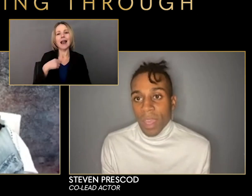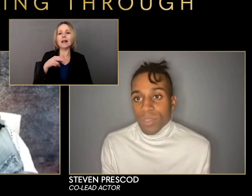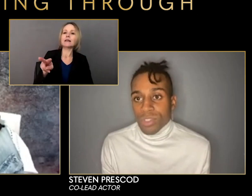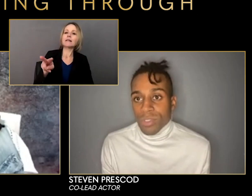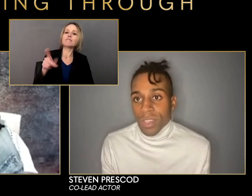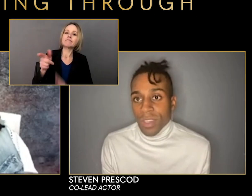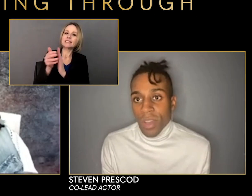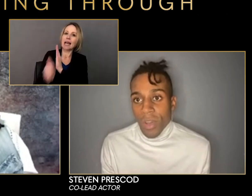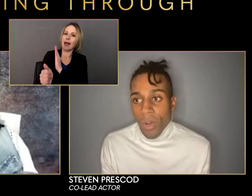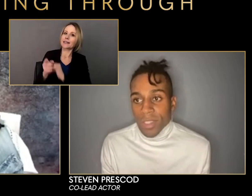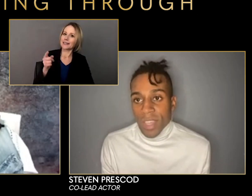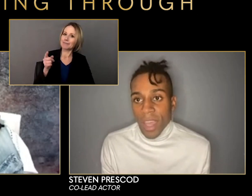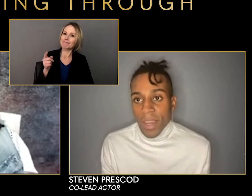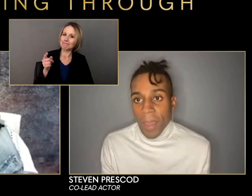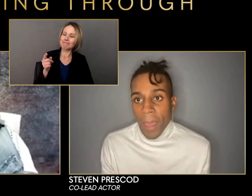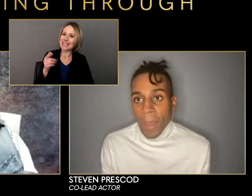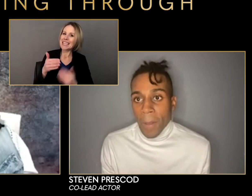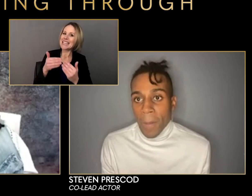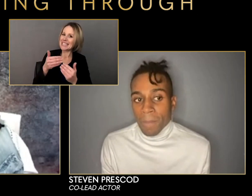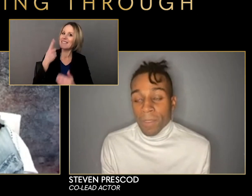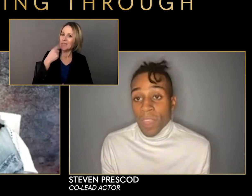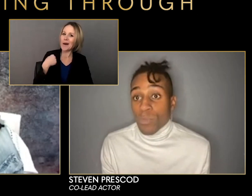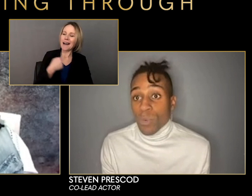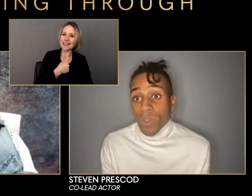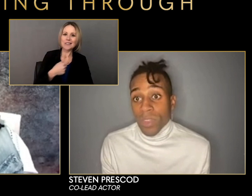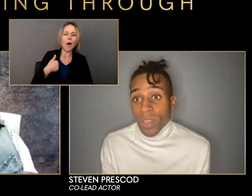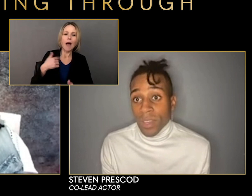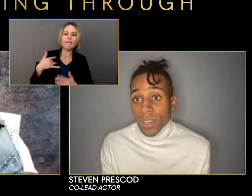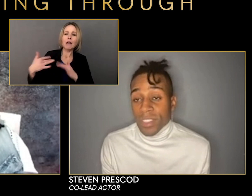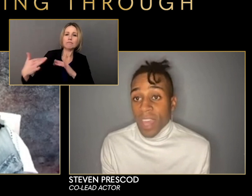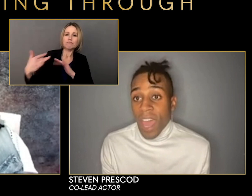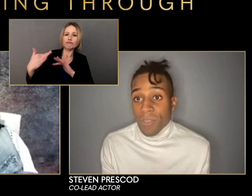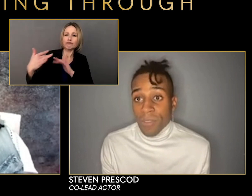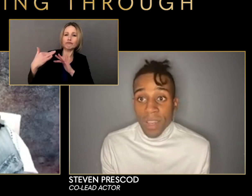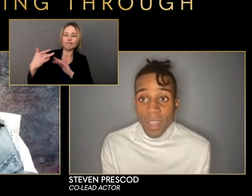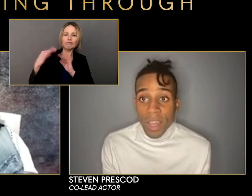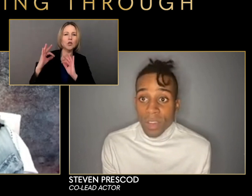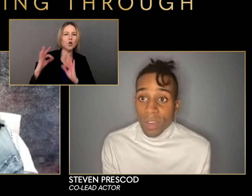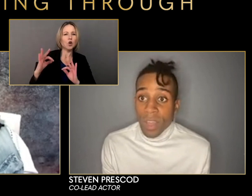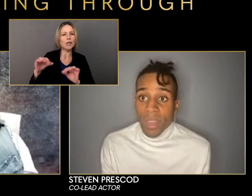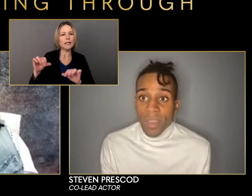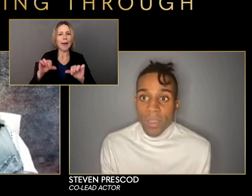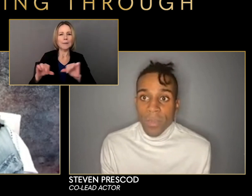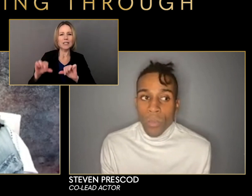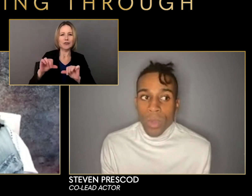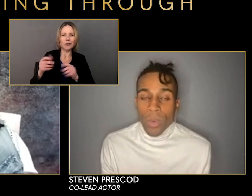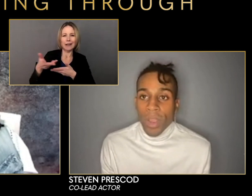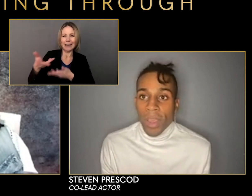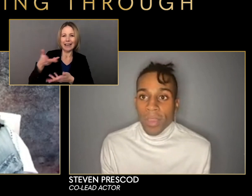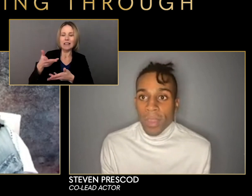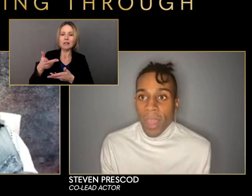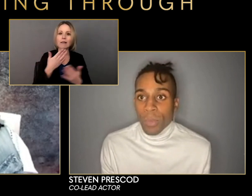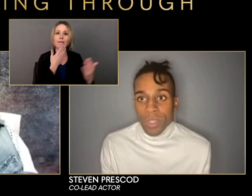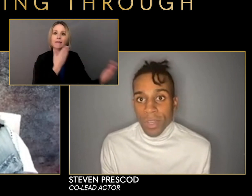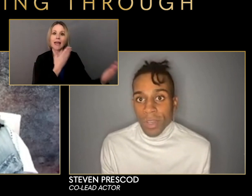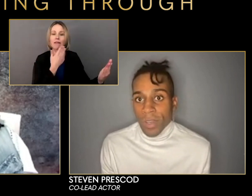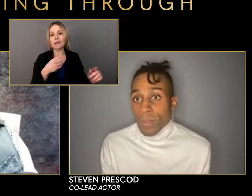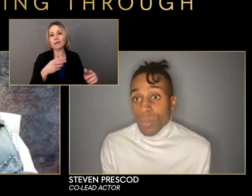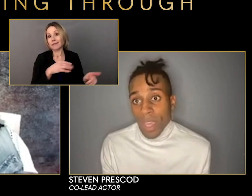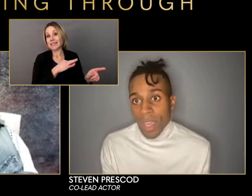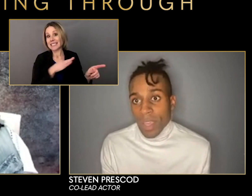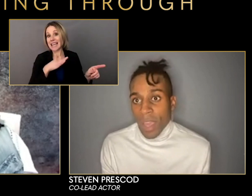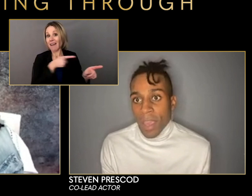to have that chemistry on set. And thankful for the staff of Helen Keller, we were able